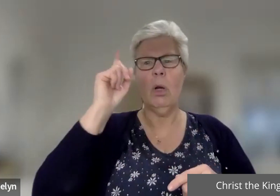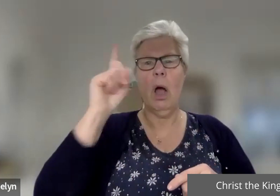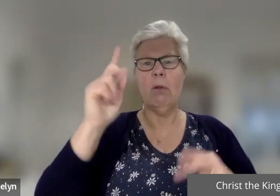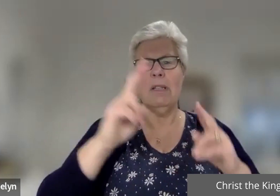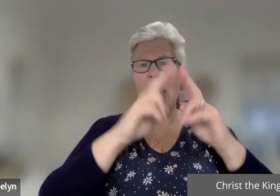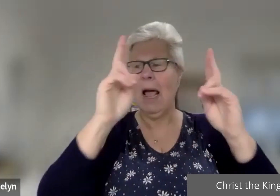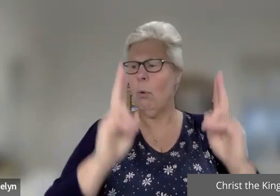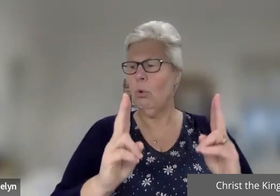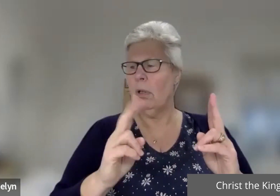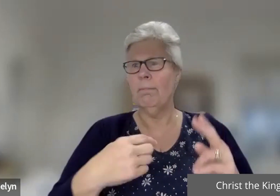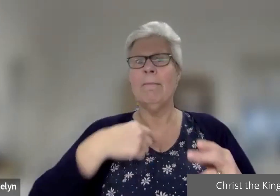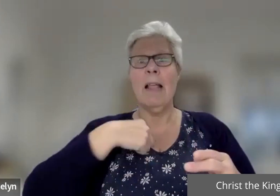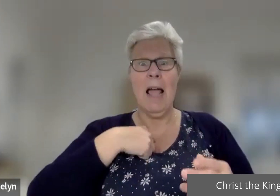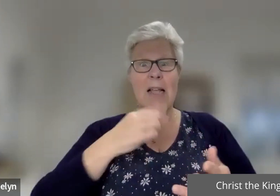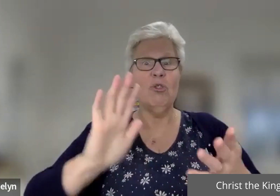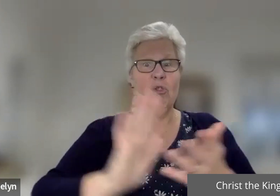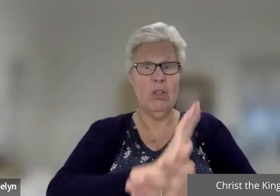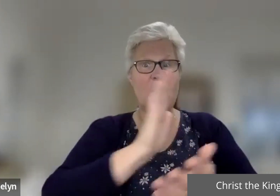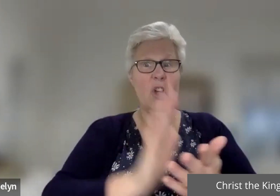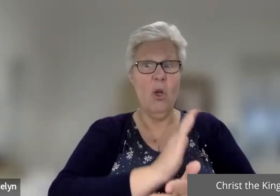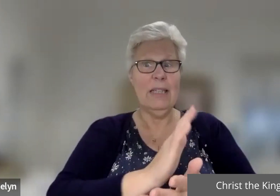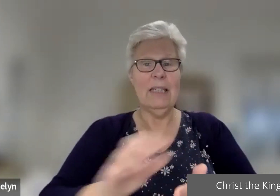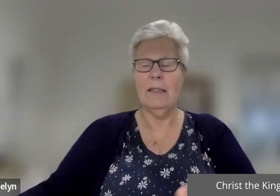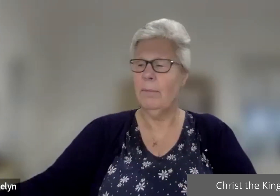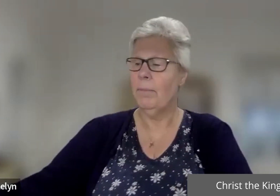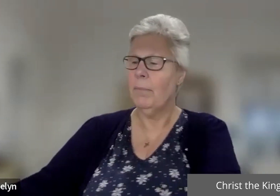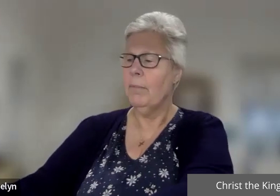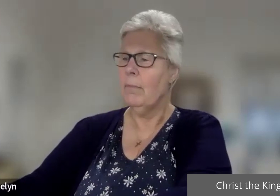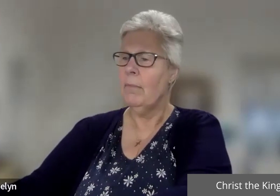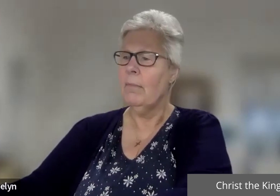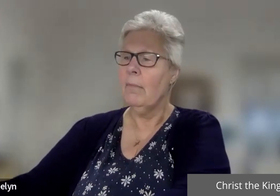to God's house, I rejoice.